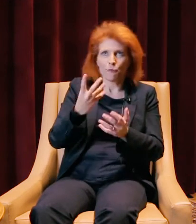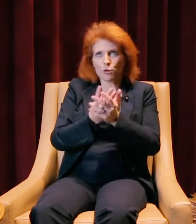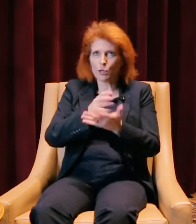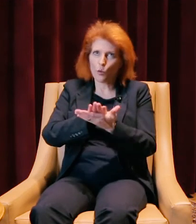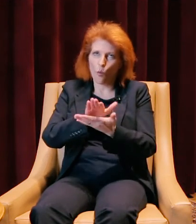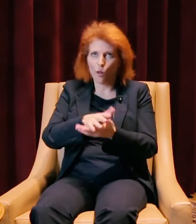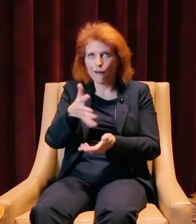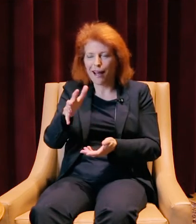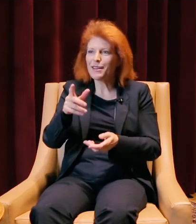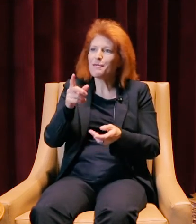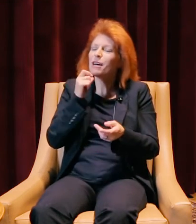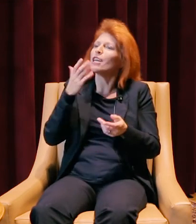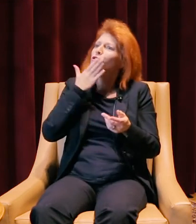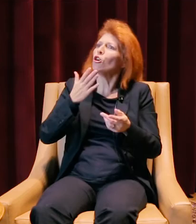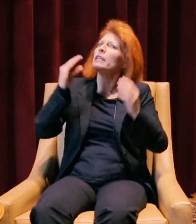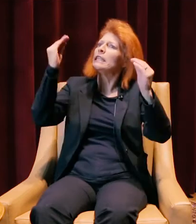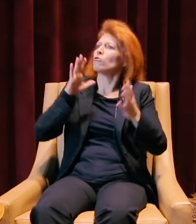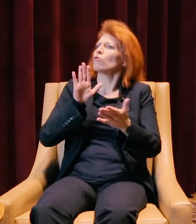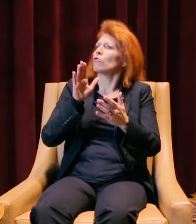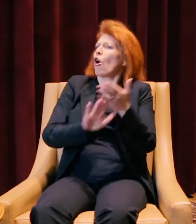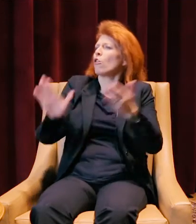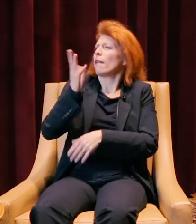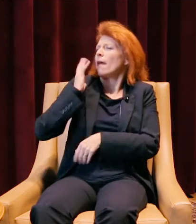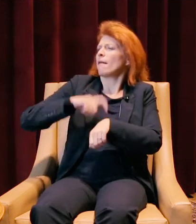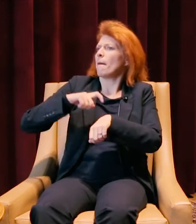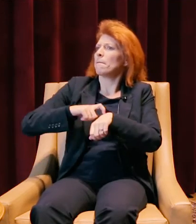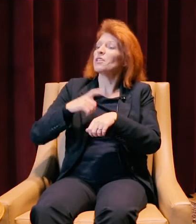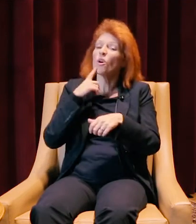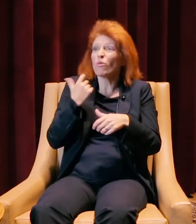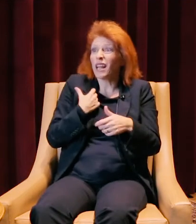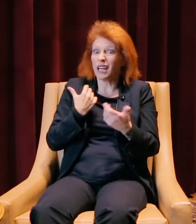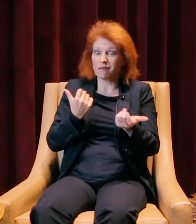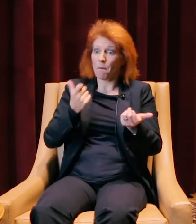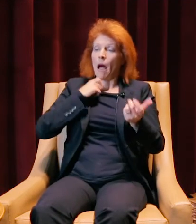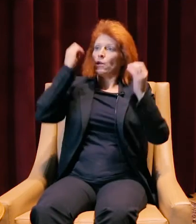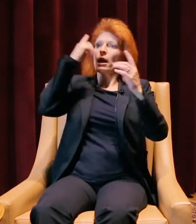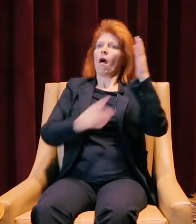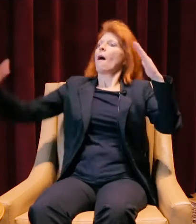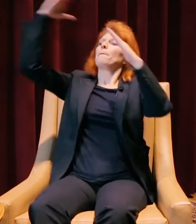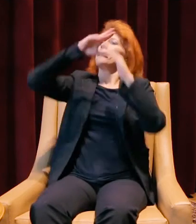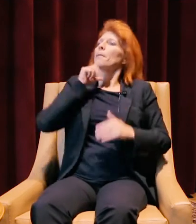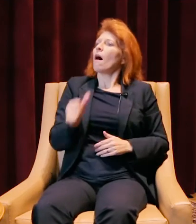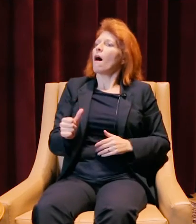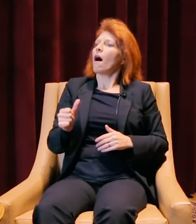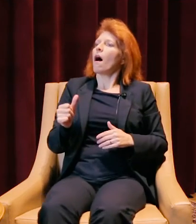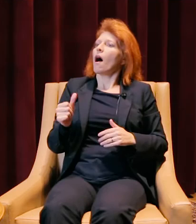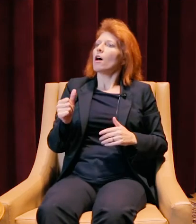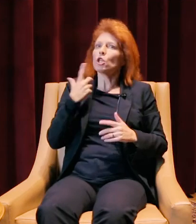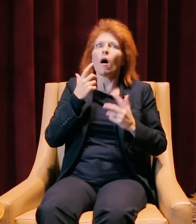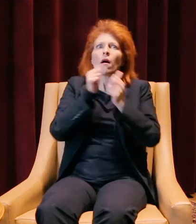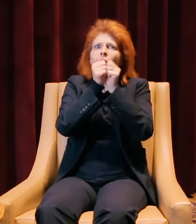was actually a very good teacher's college at the time. And I was kind of behind the eight ball. So my motivation was